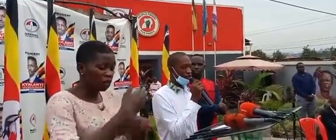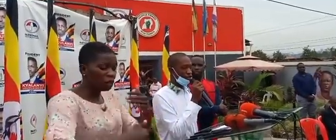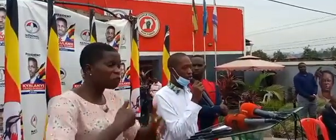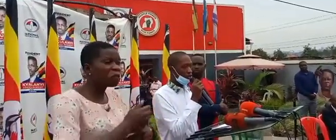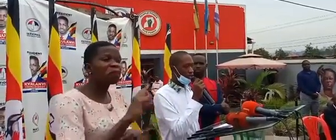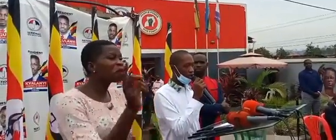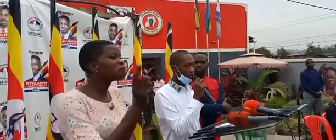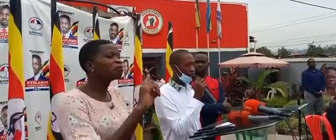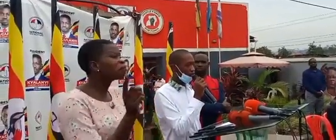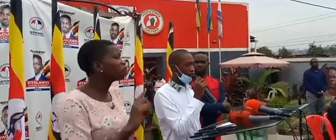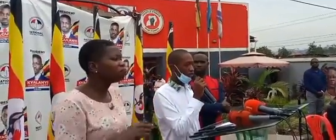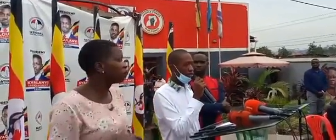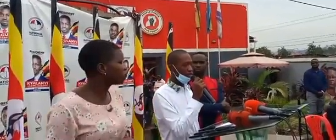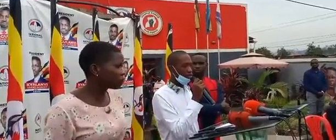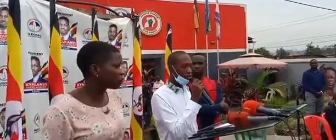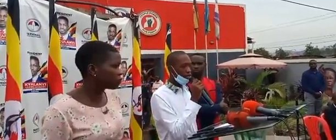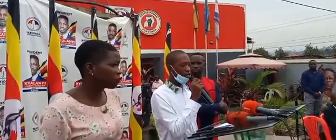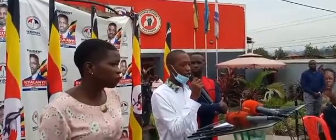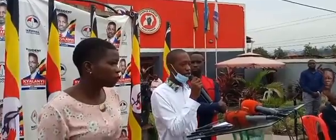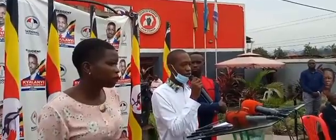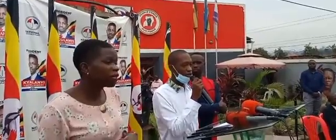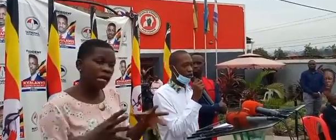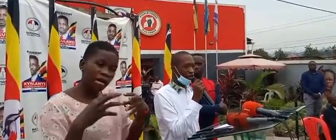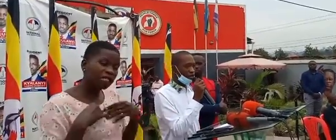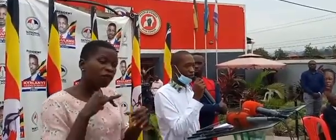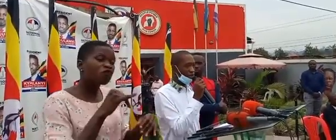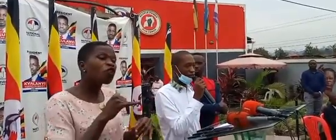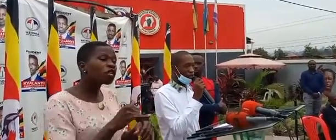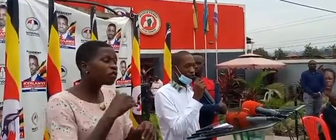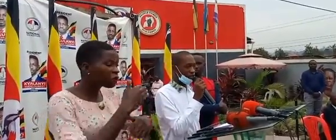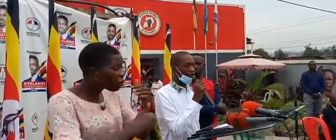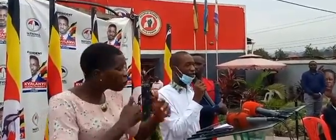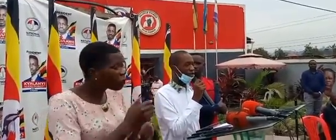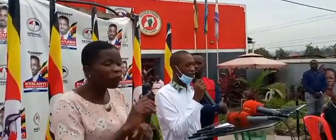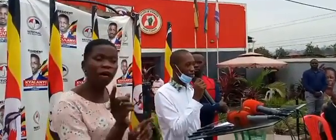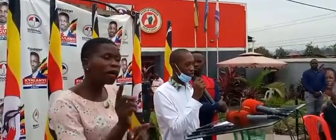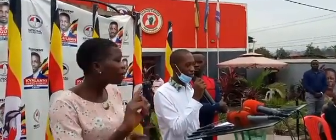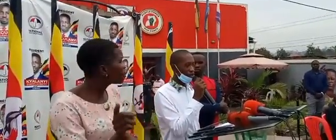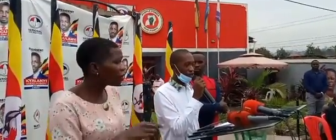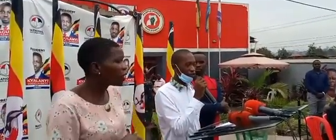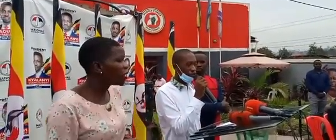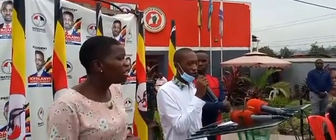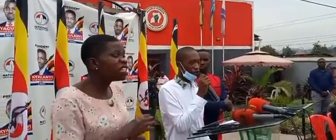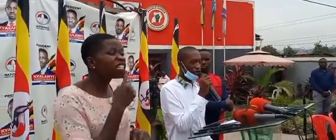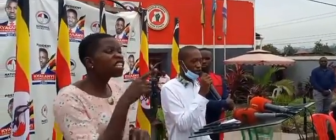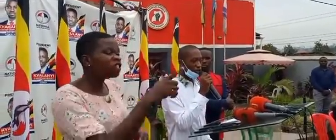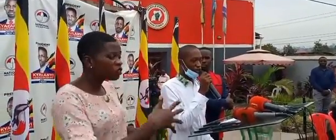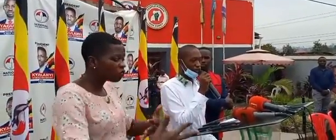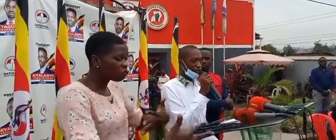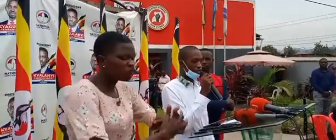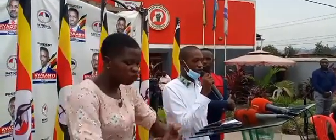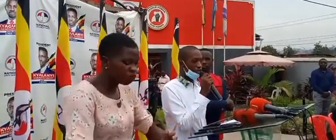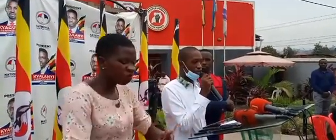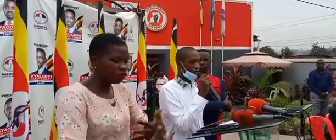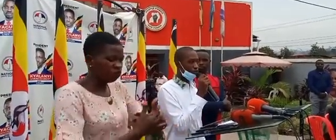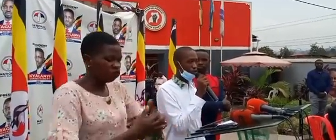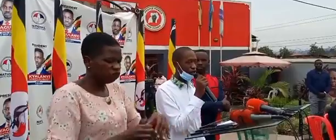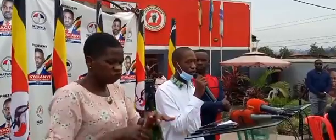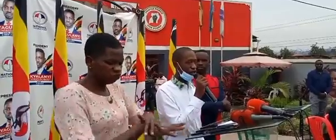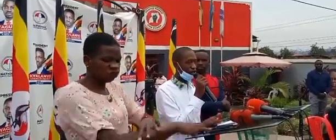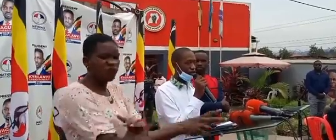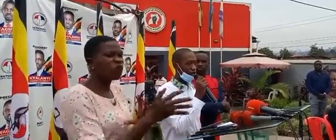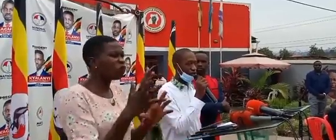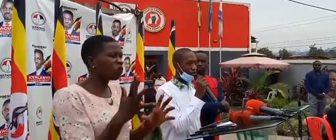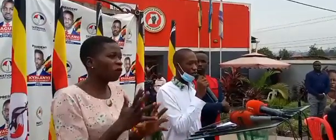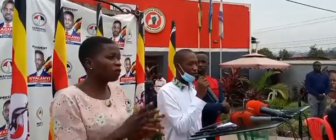tissues generally tebazi kiliza mboa gamba fila atu gamba ntizibolo kinga siwe